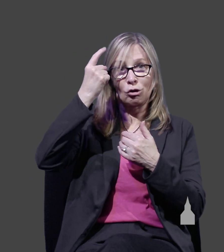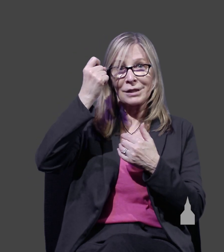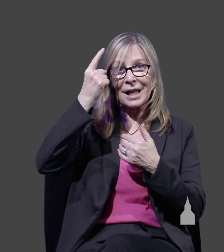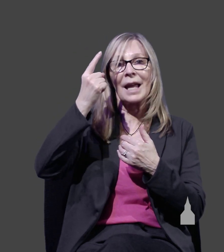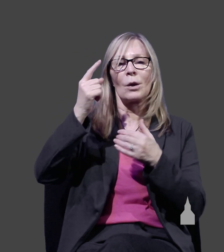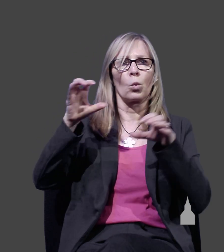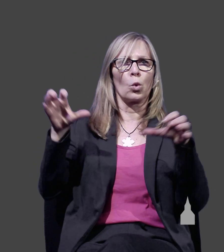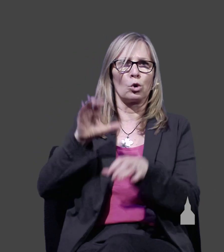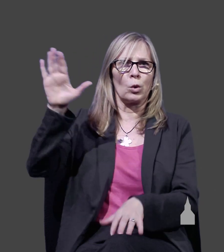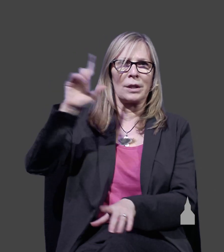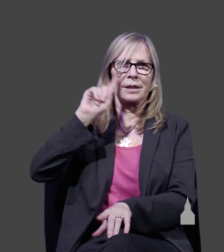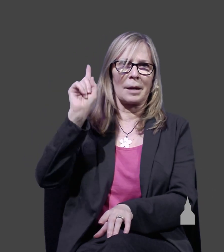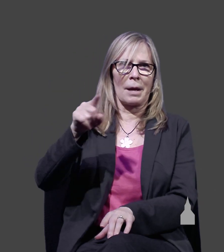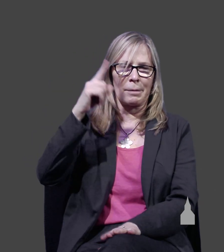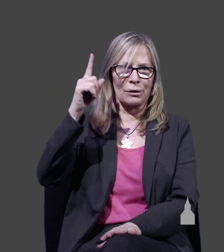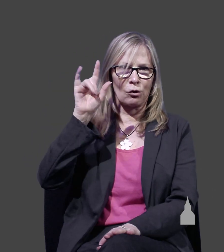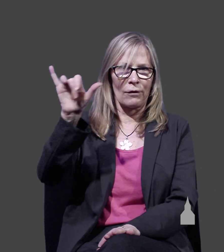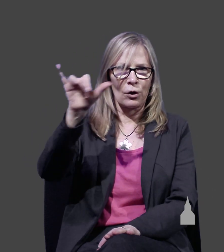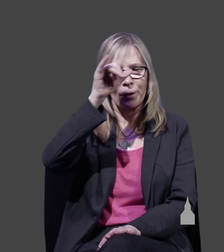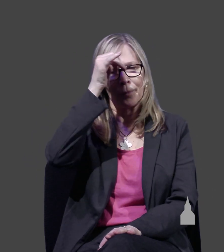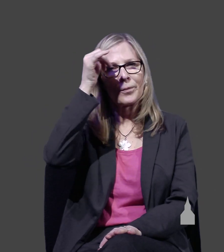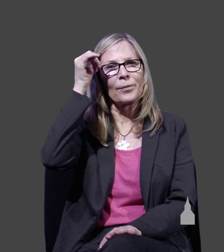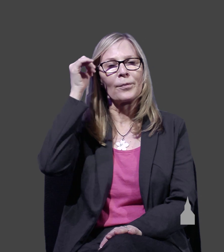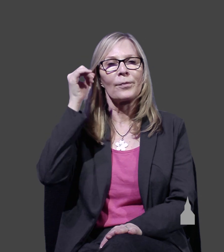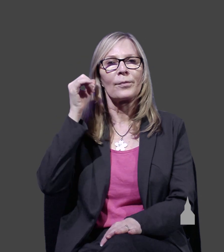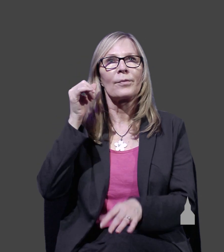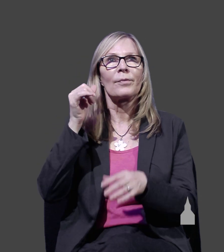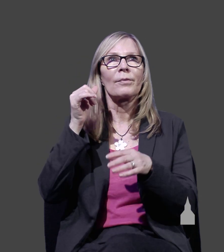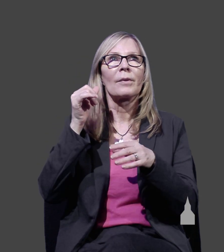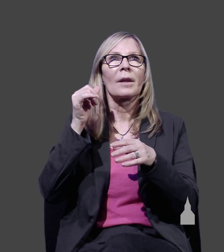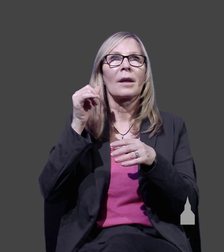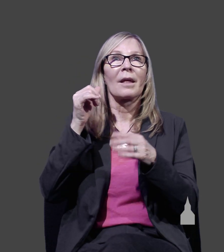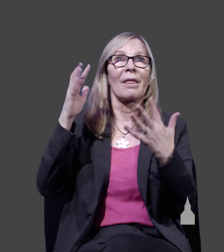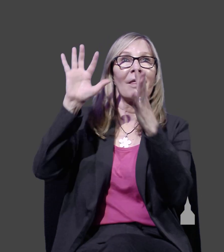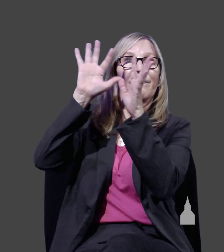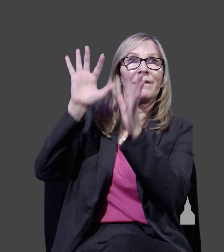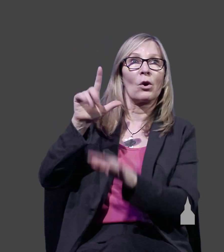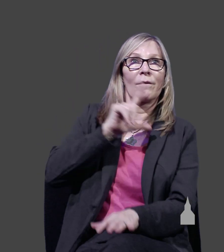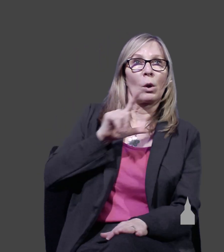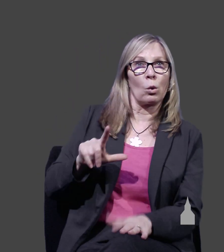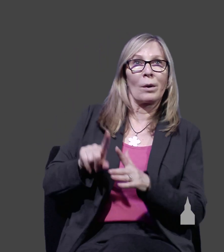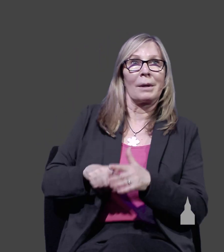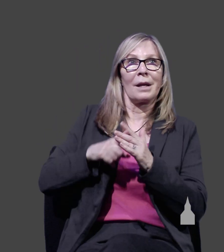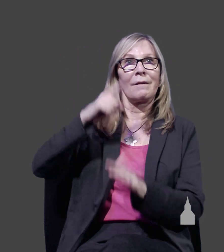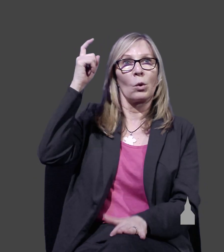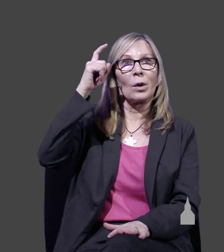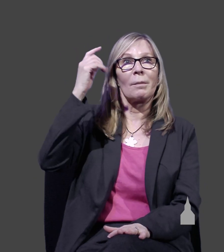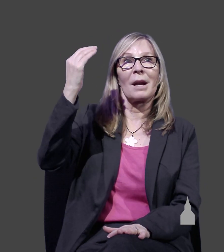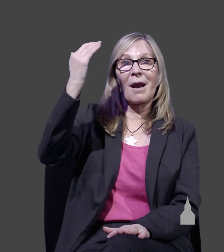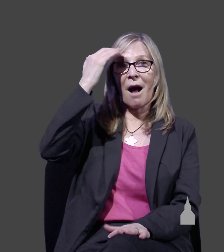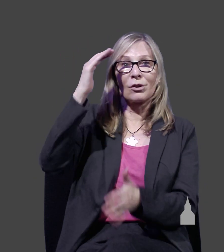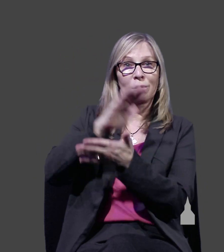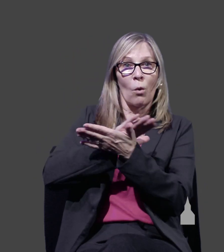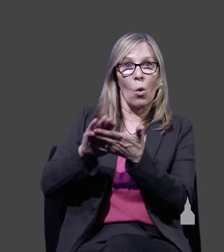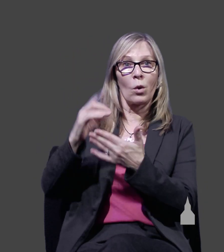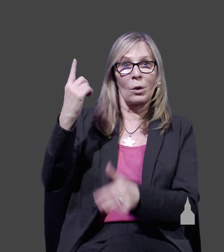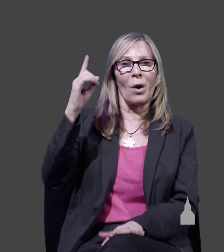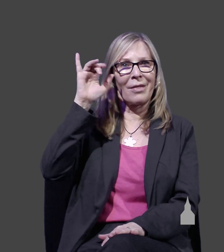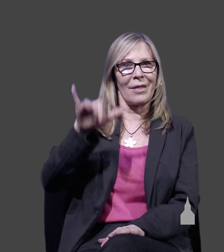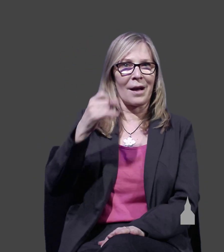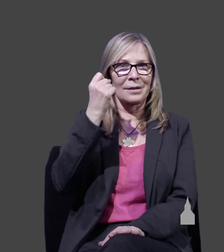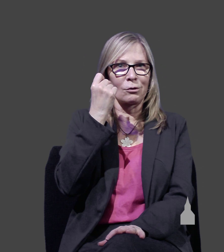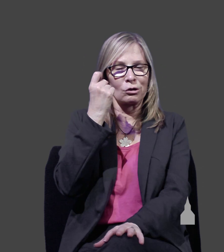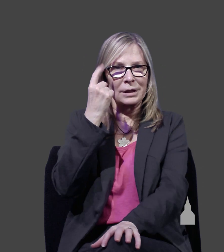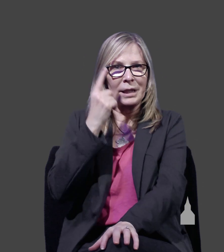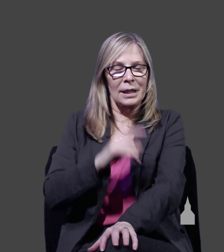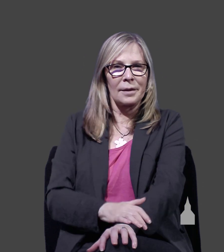Proverbs 9:10, the fear of the Lord is the beginning of wisdom, and the knowledge of the Holy One is understanding. So in other words, the